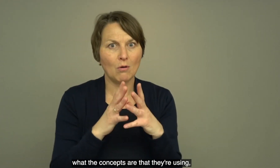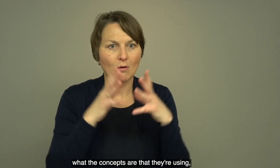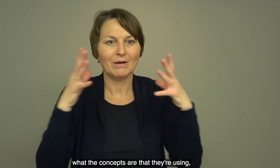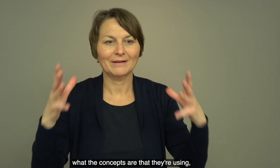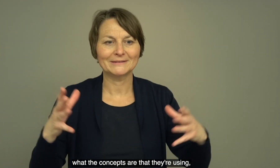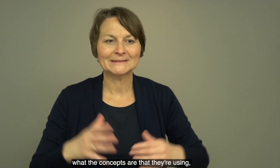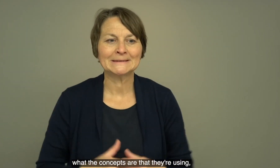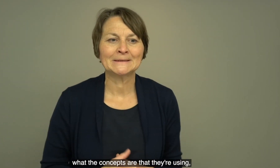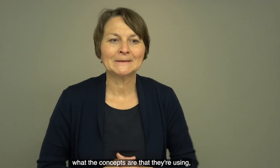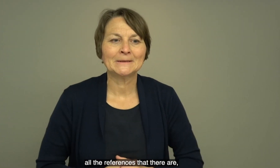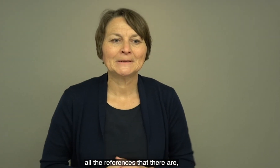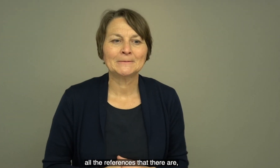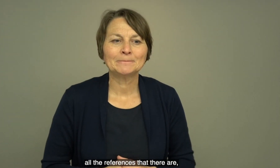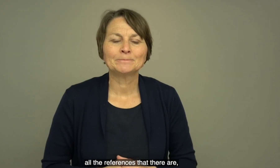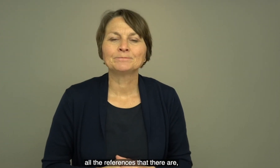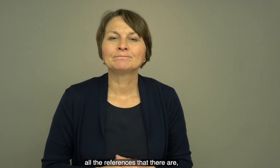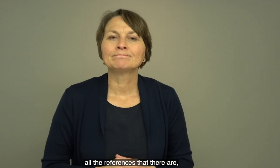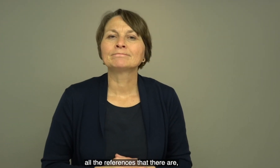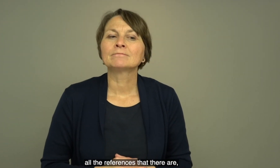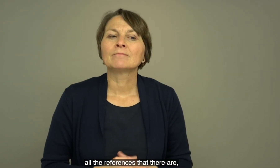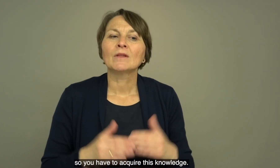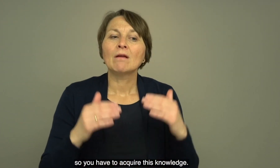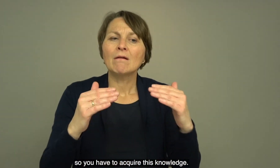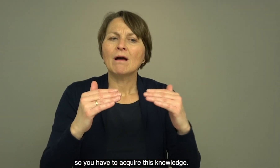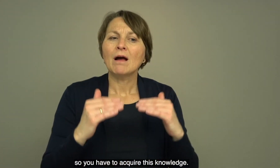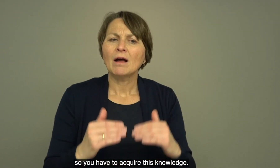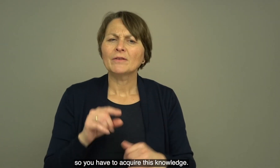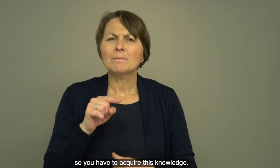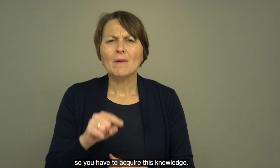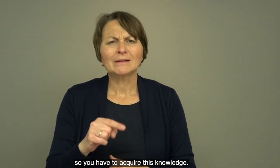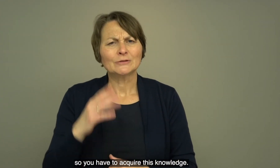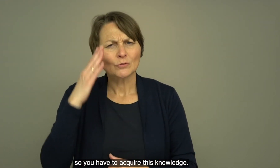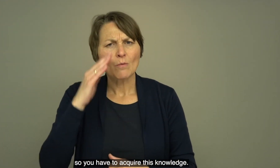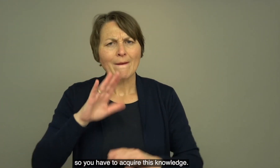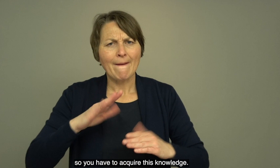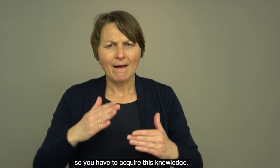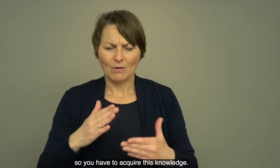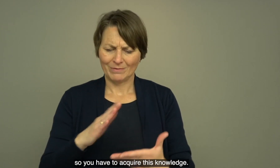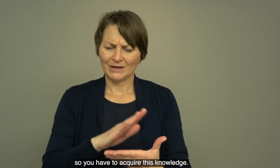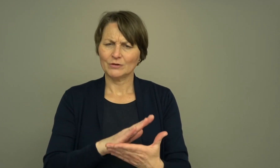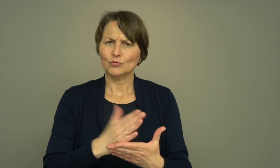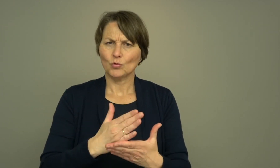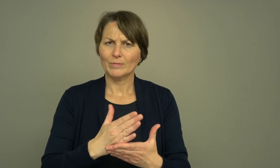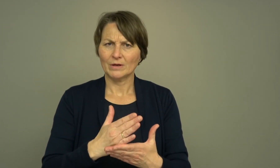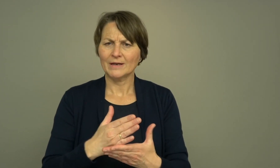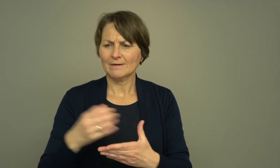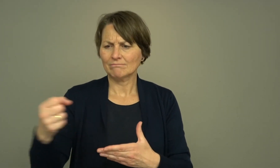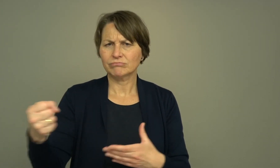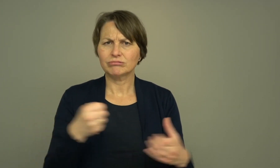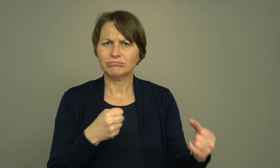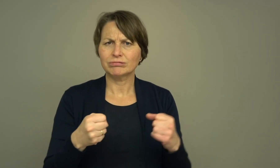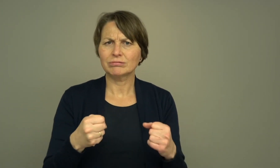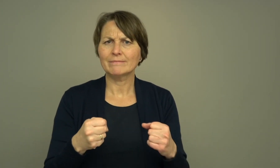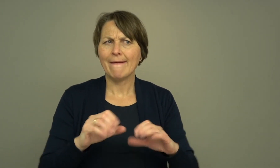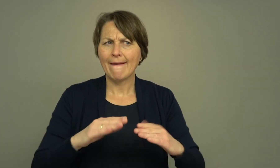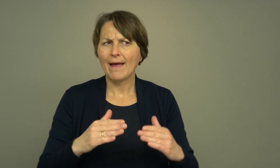they're using, all the references that there are. So you have to acquire this knowledge.